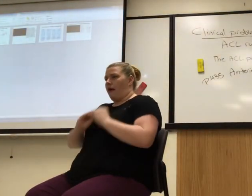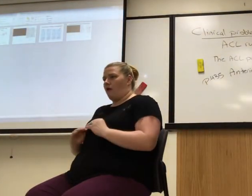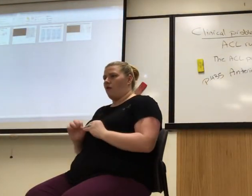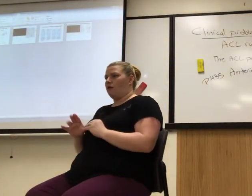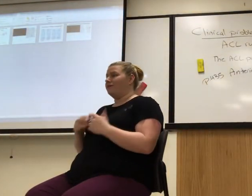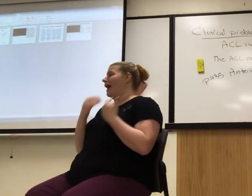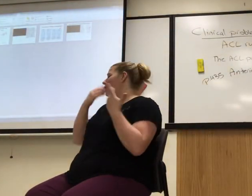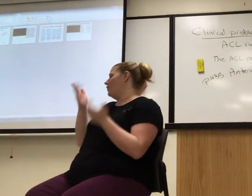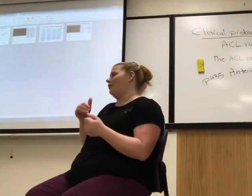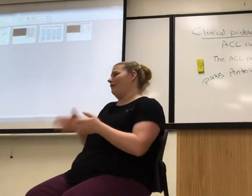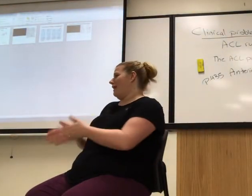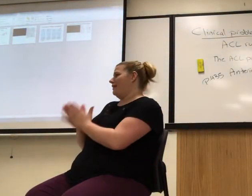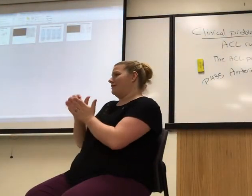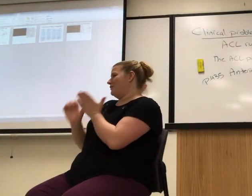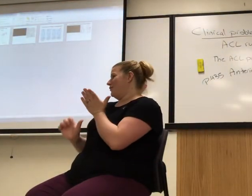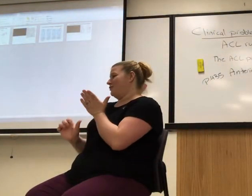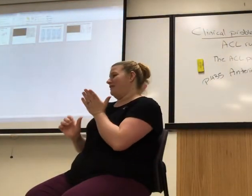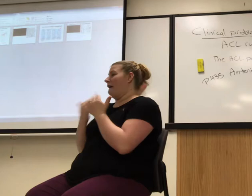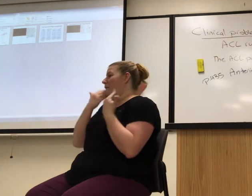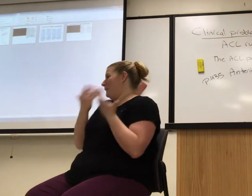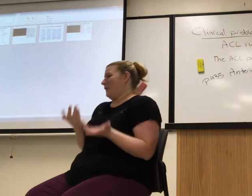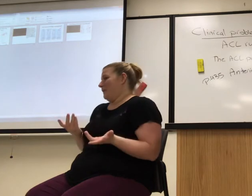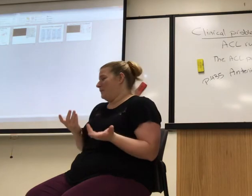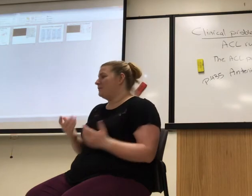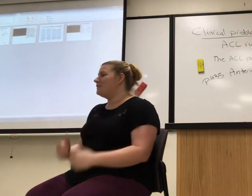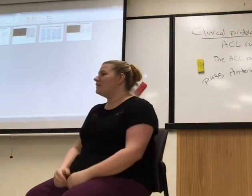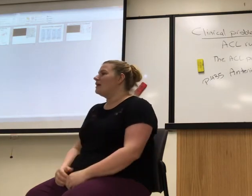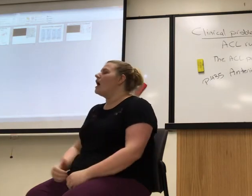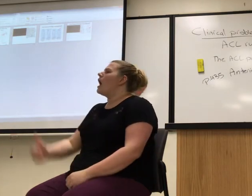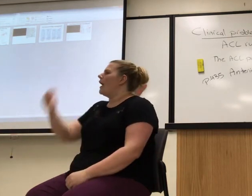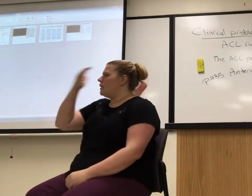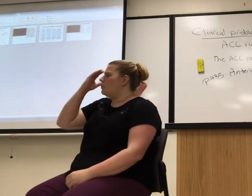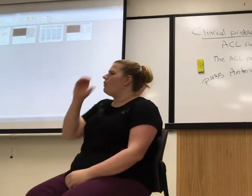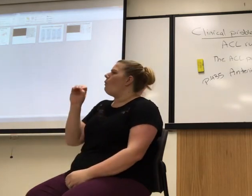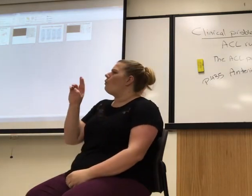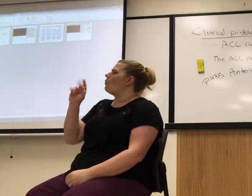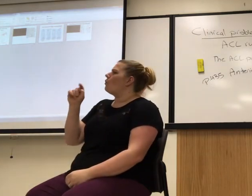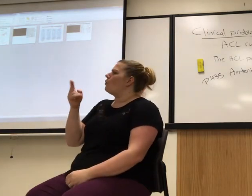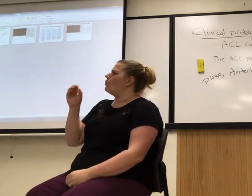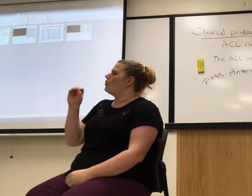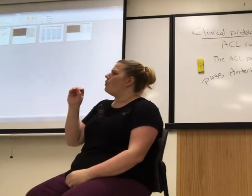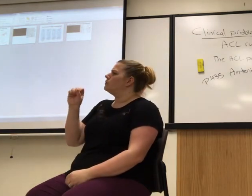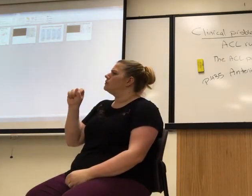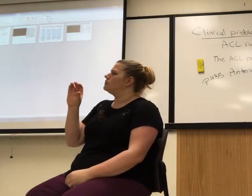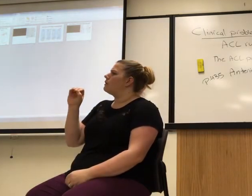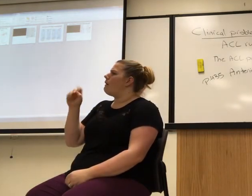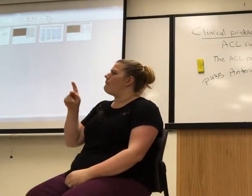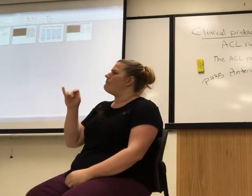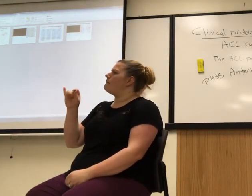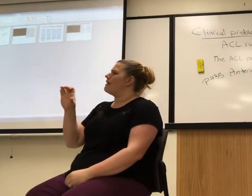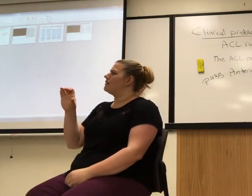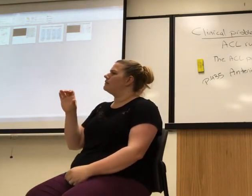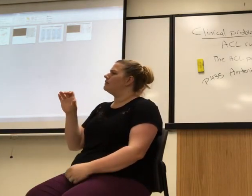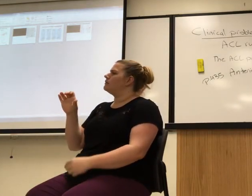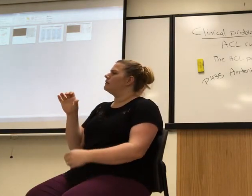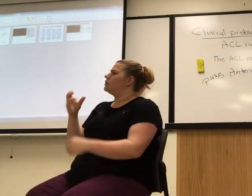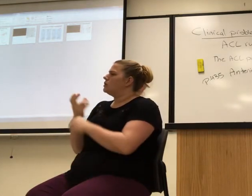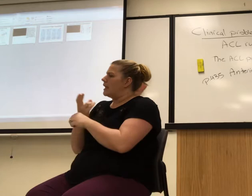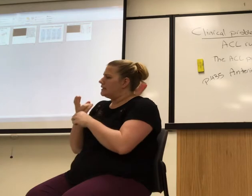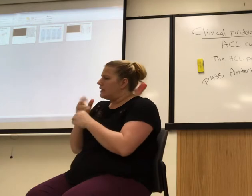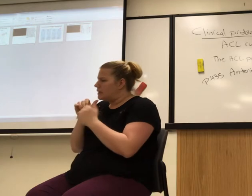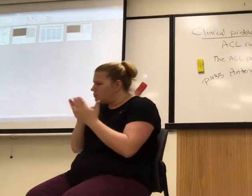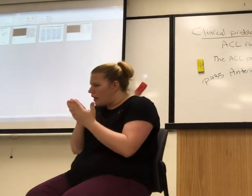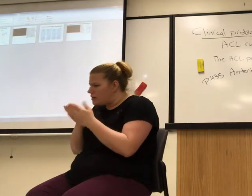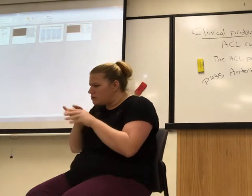You'd have to talk to a surgeon. Yeah. I know that the orthoscopic techniques make it healing time better, but I'm not sure if the techniques